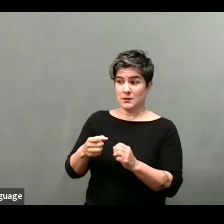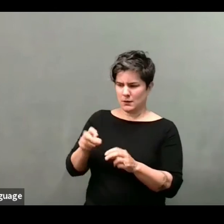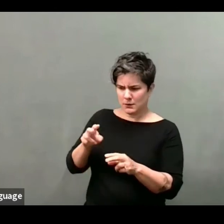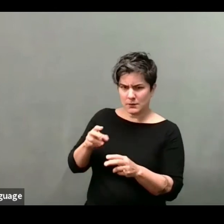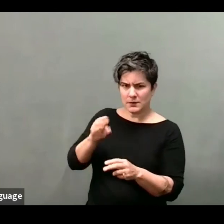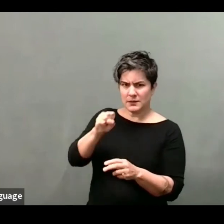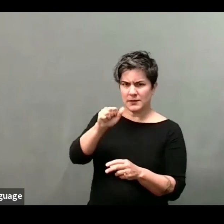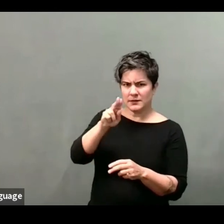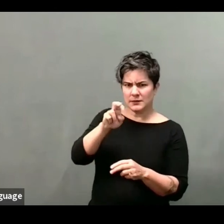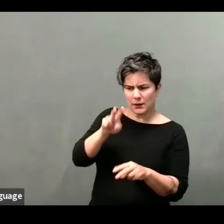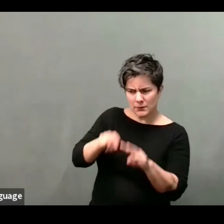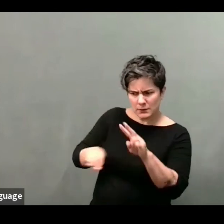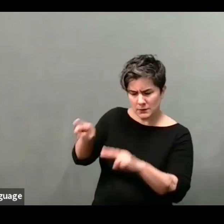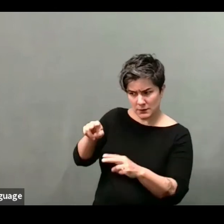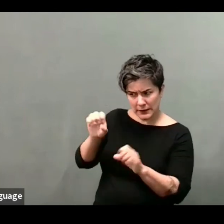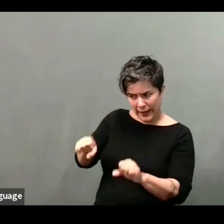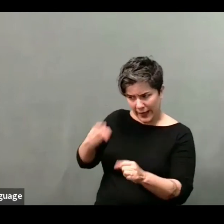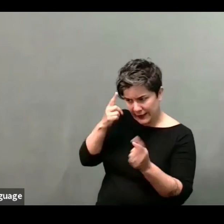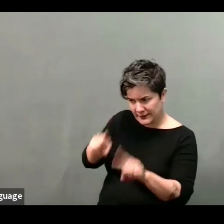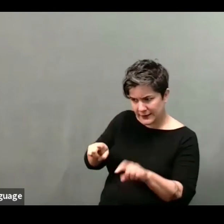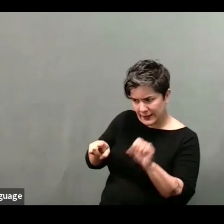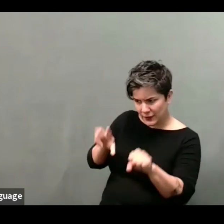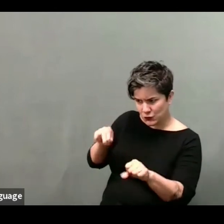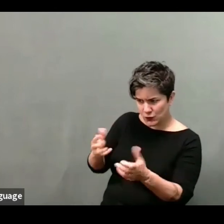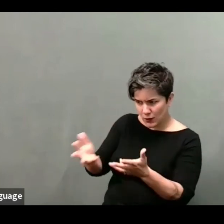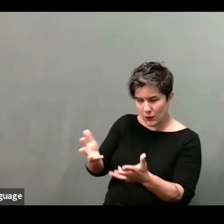is sober enough to consent.